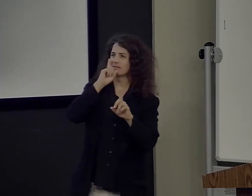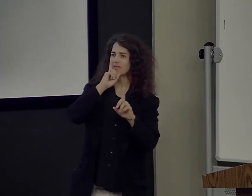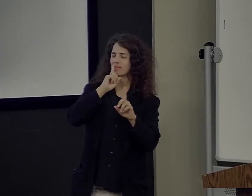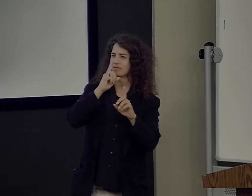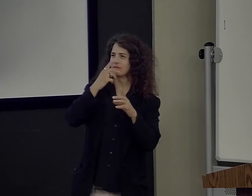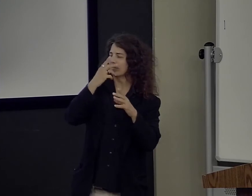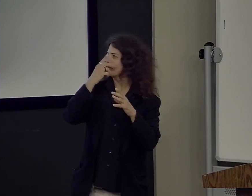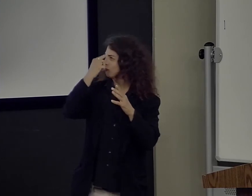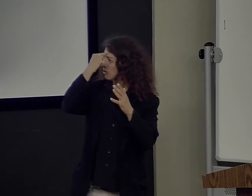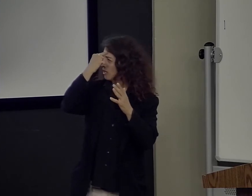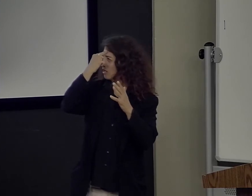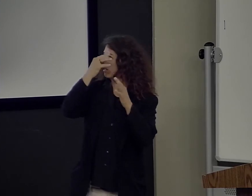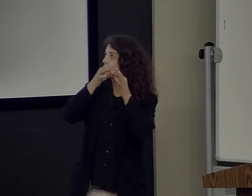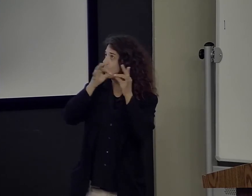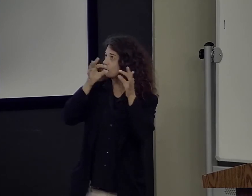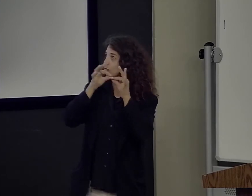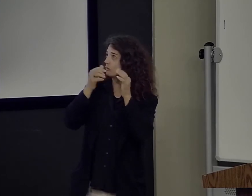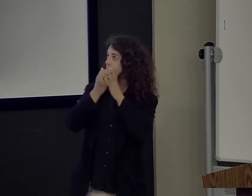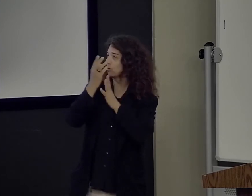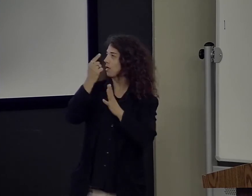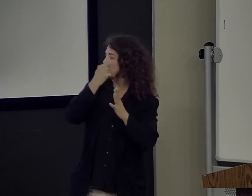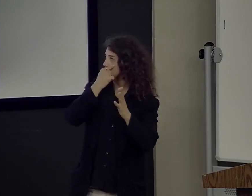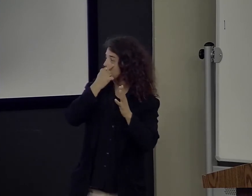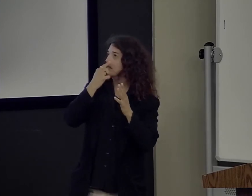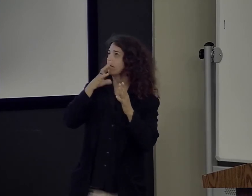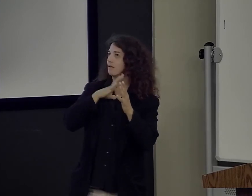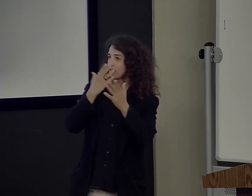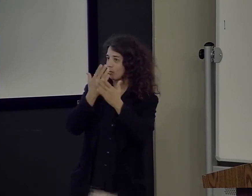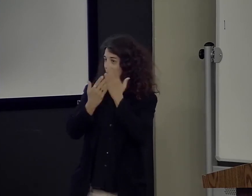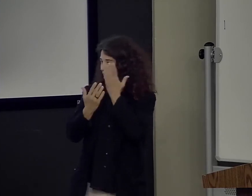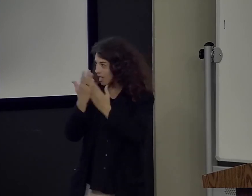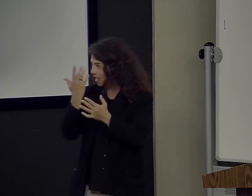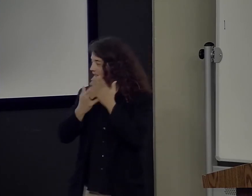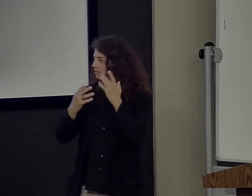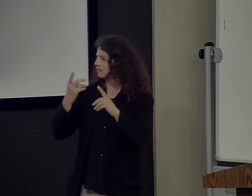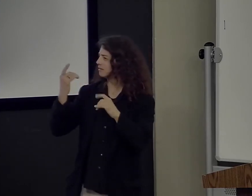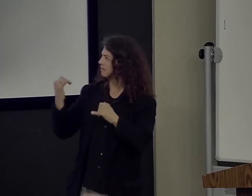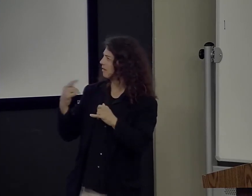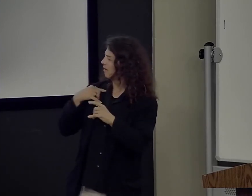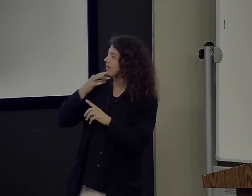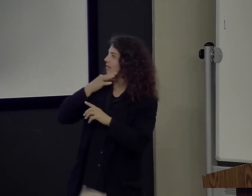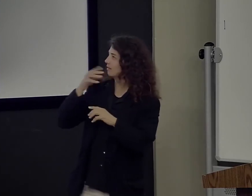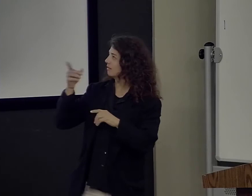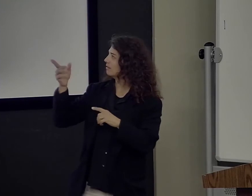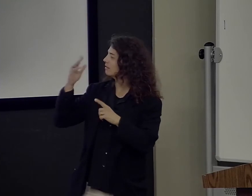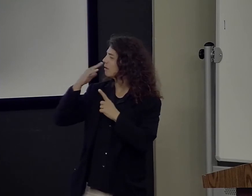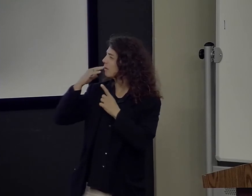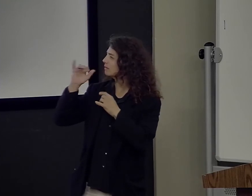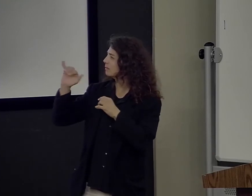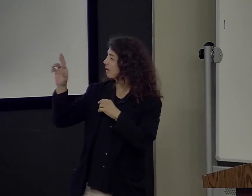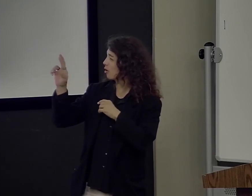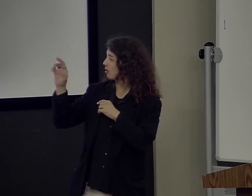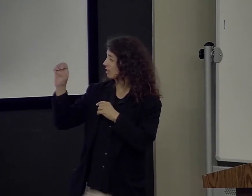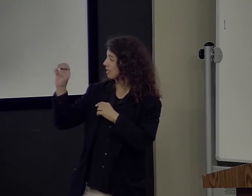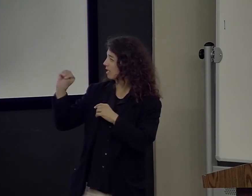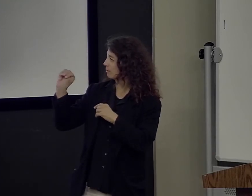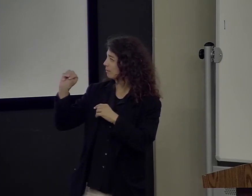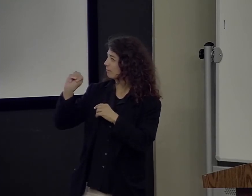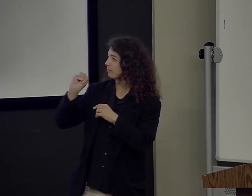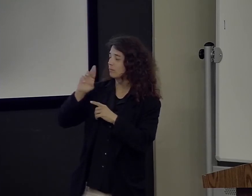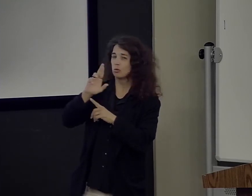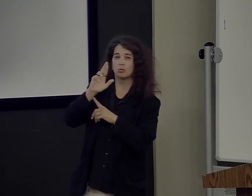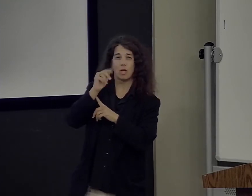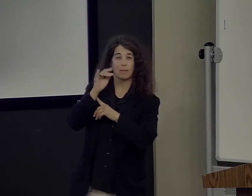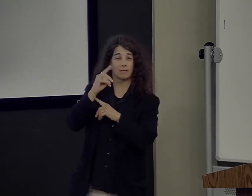But for me, you know, the brain of a deaf person, language acquisition visually and using hands for